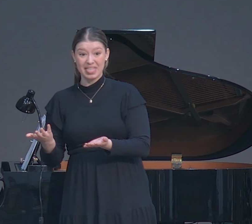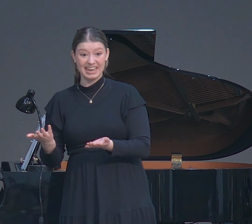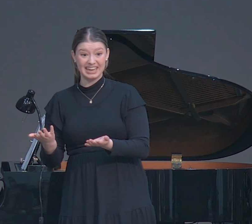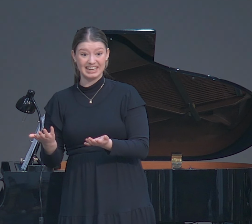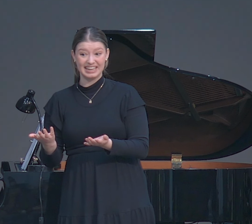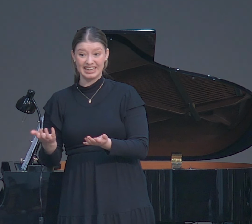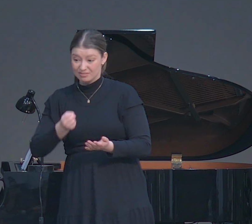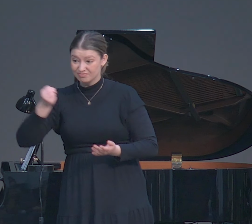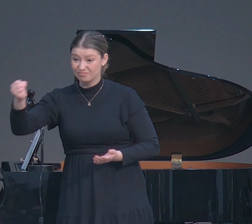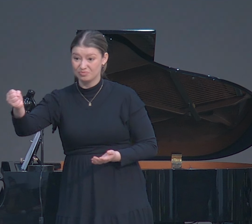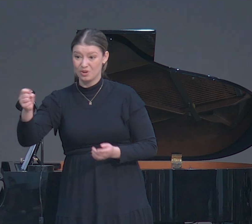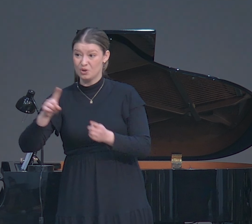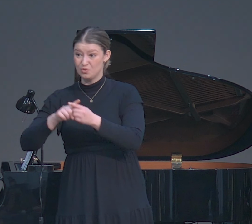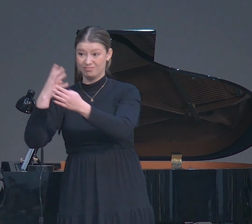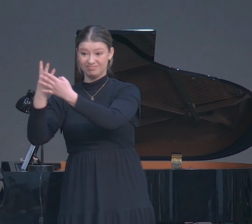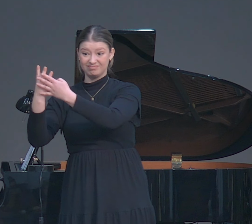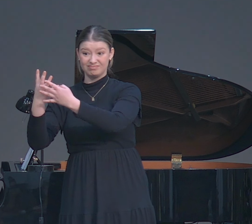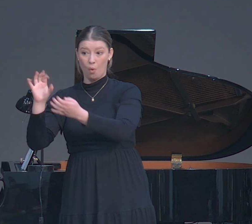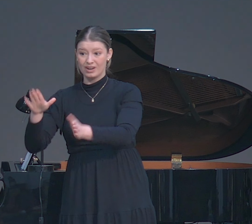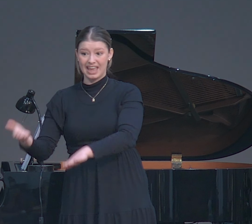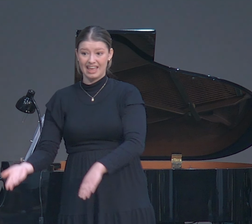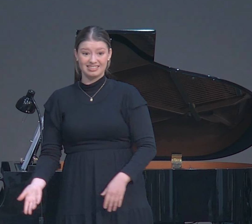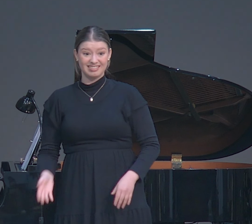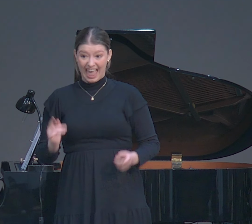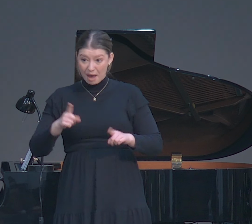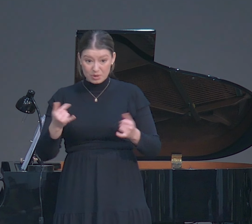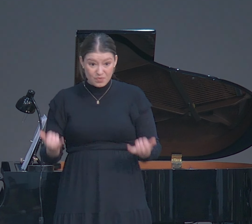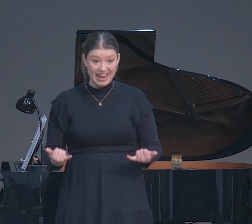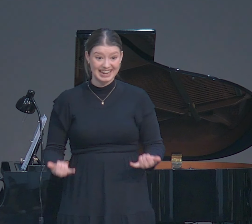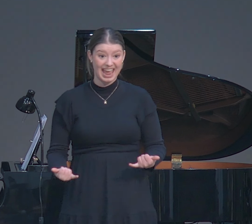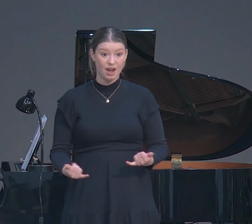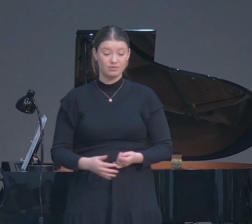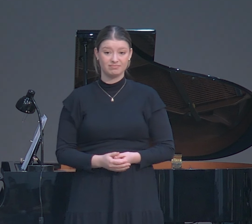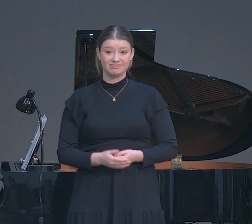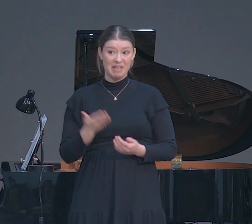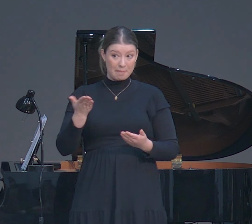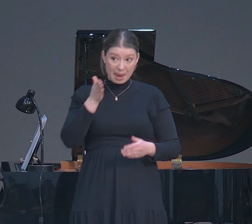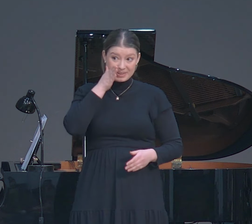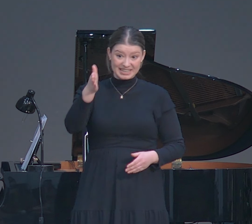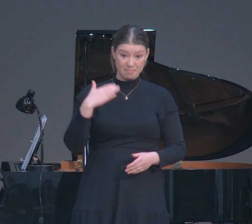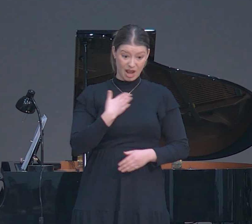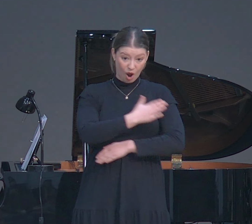That's happening right now. You know what? Someday in our country,